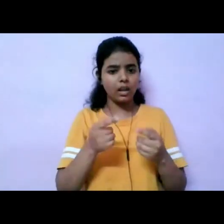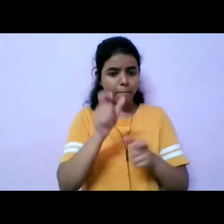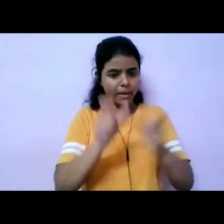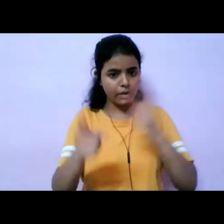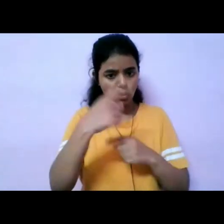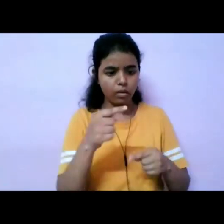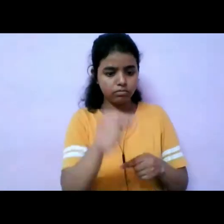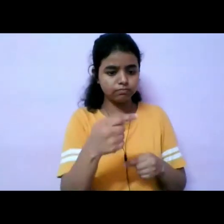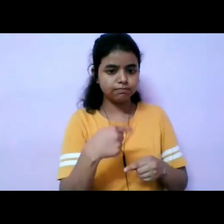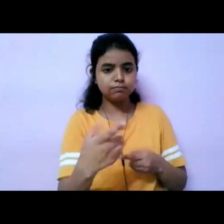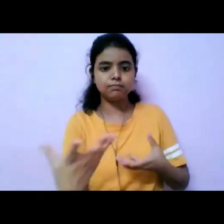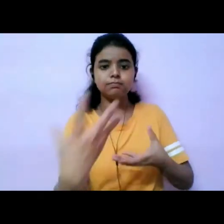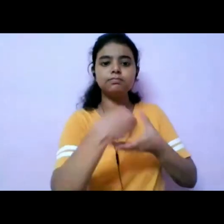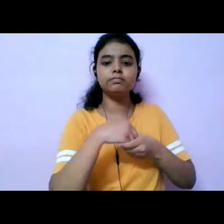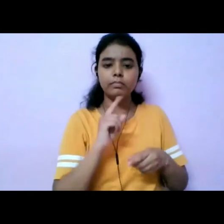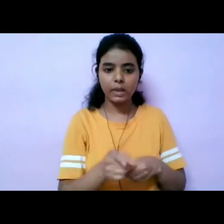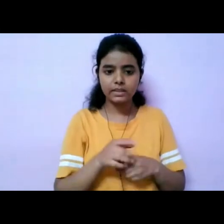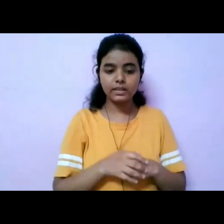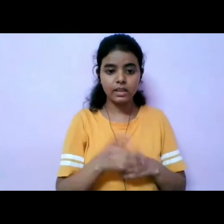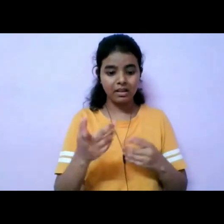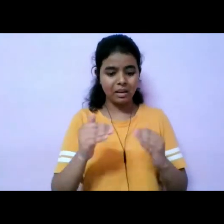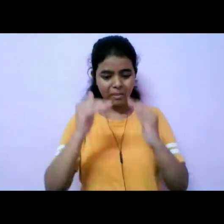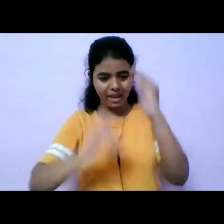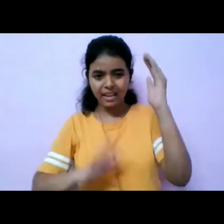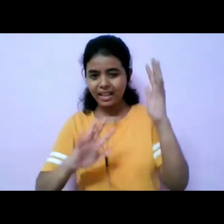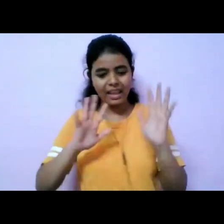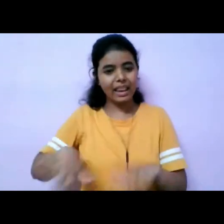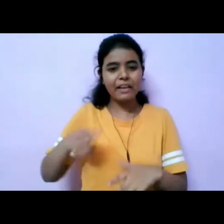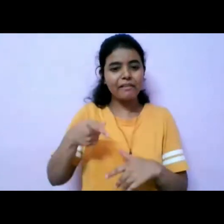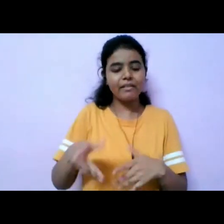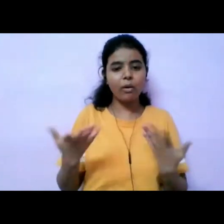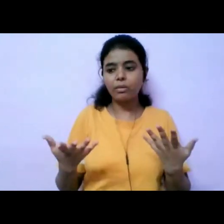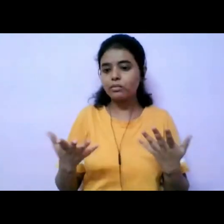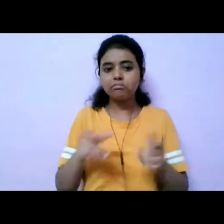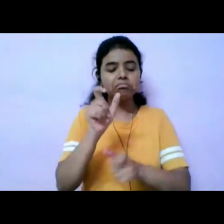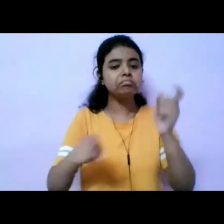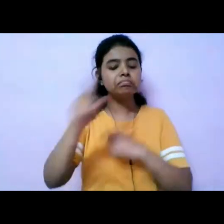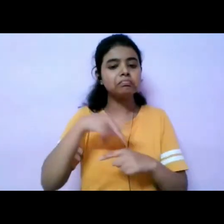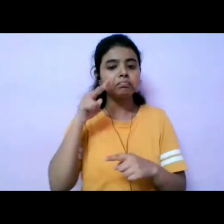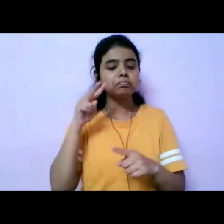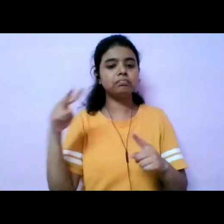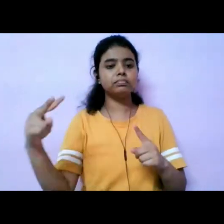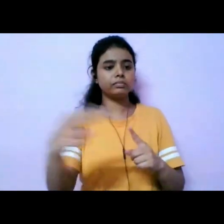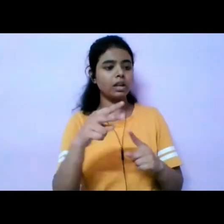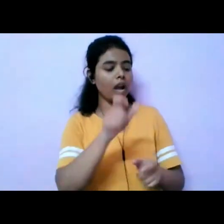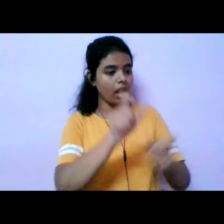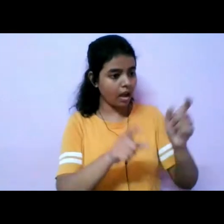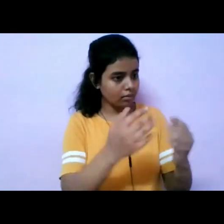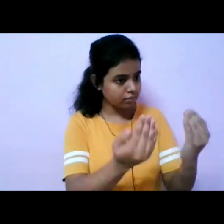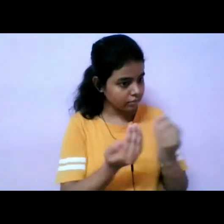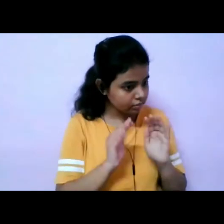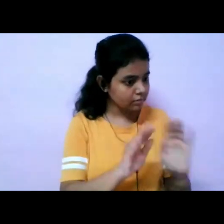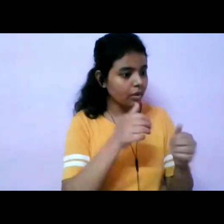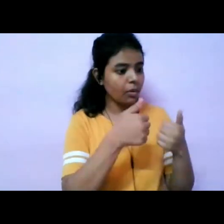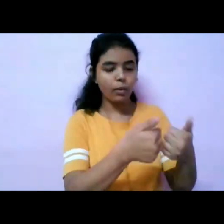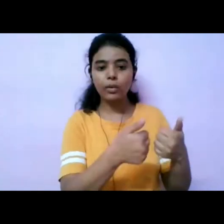and substances that are at the bottom immortal, but of the eyes who are always others or else are